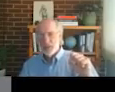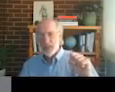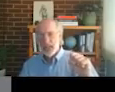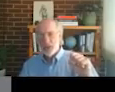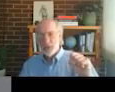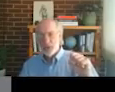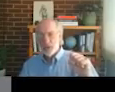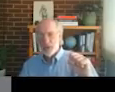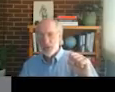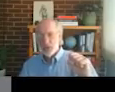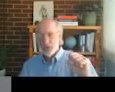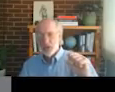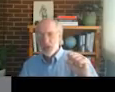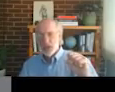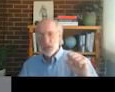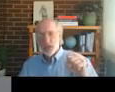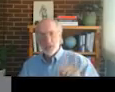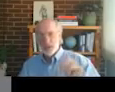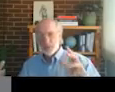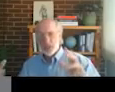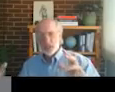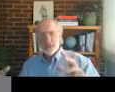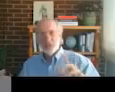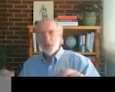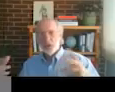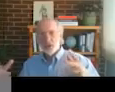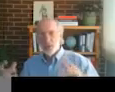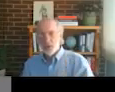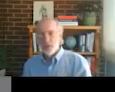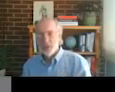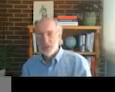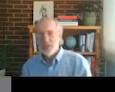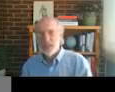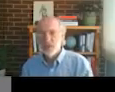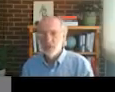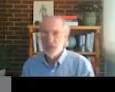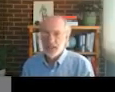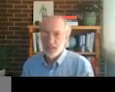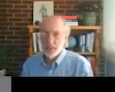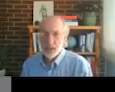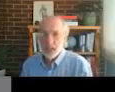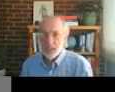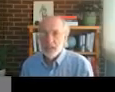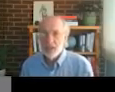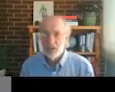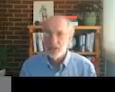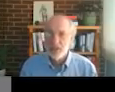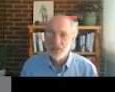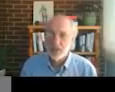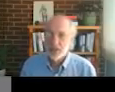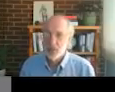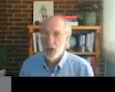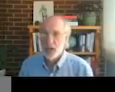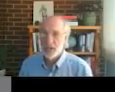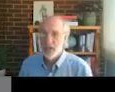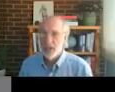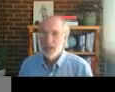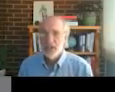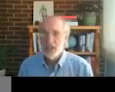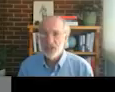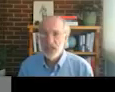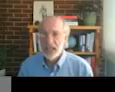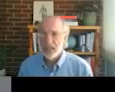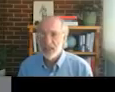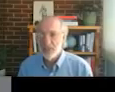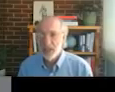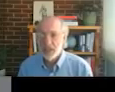will become valuable. I'll be deprived of water and water will become valuable, and I'm likely to do something to get water,